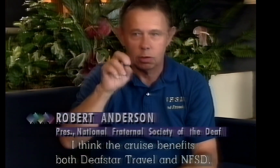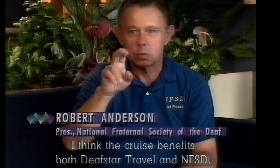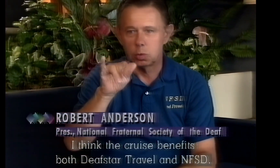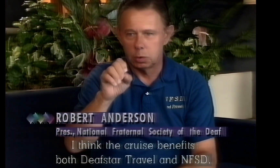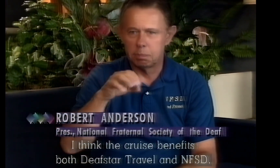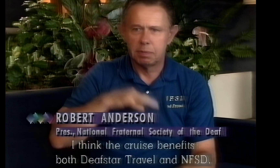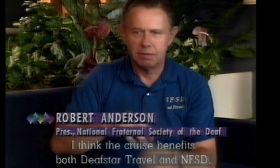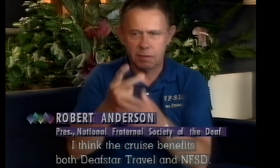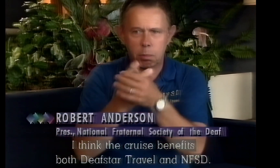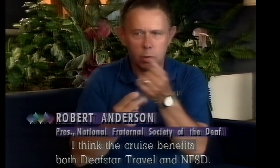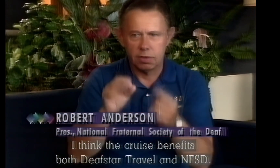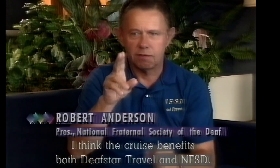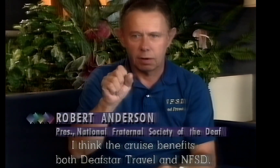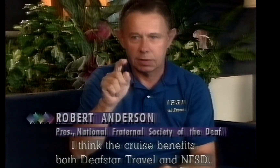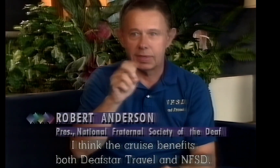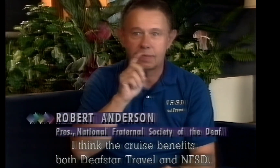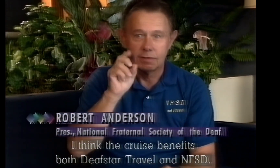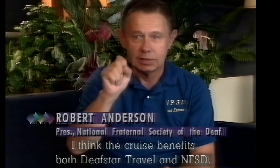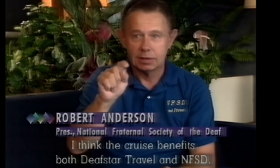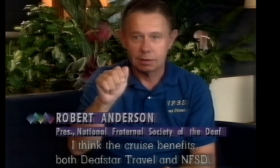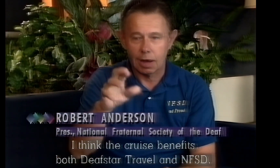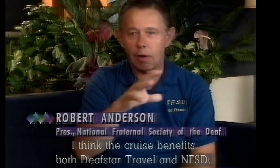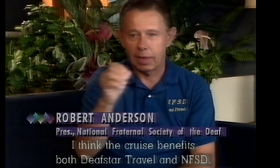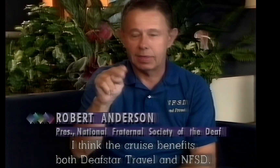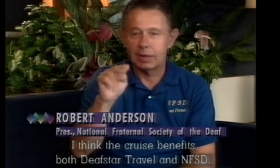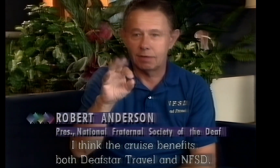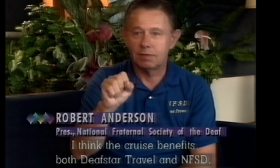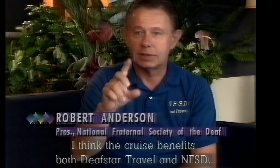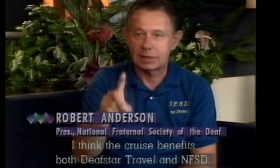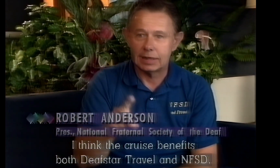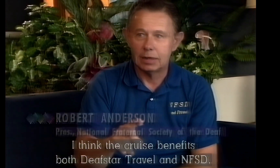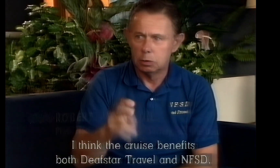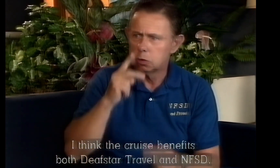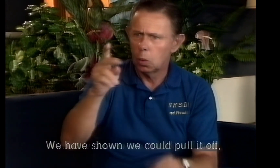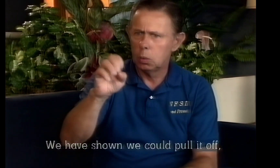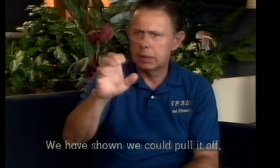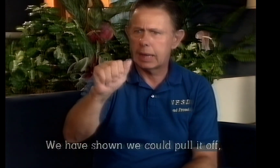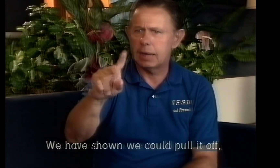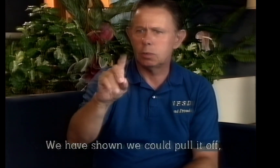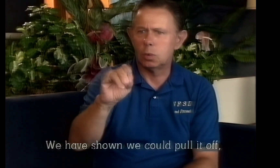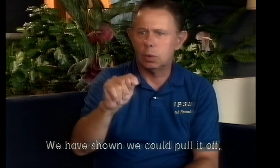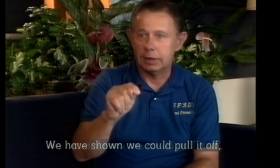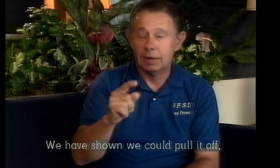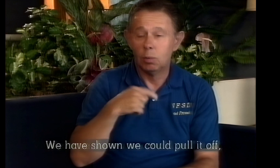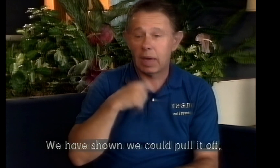I think the cruise benefits both Deaf Star Travel and NFSD. We have shown we could pull it